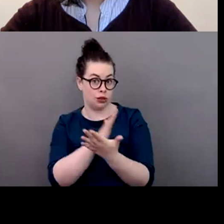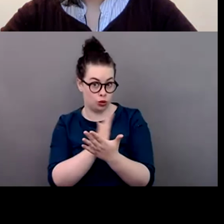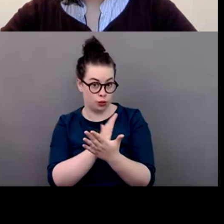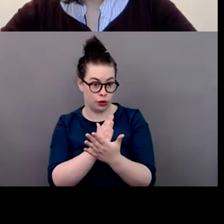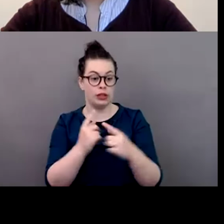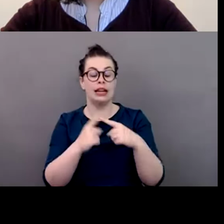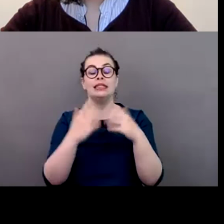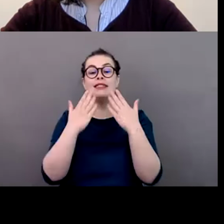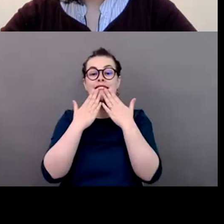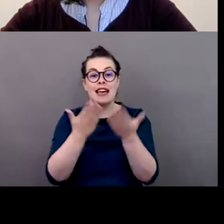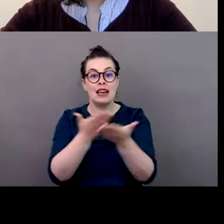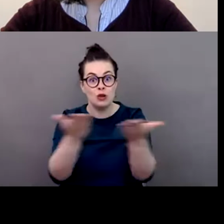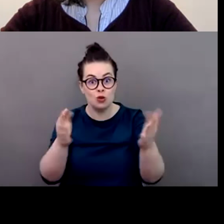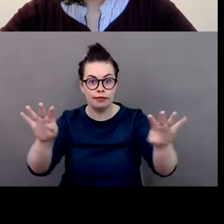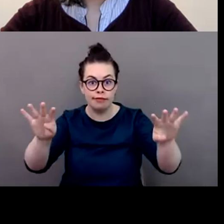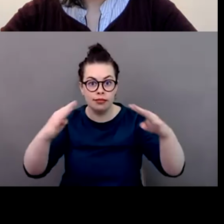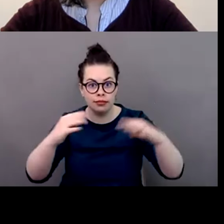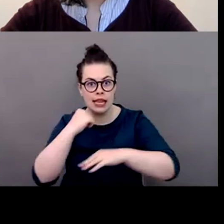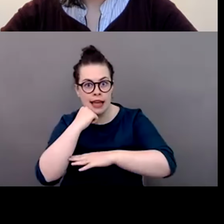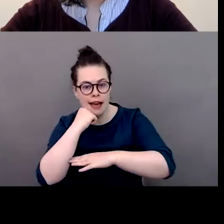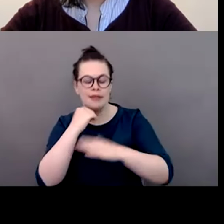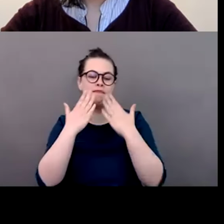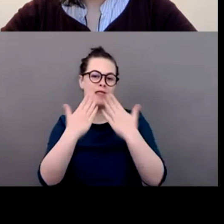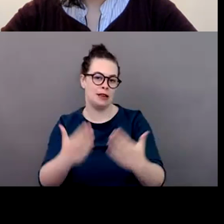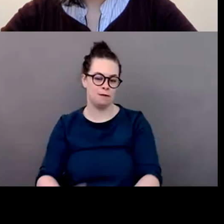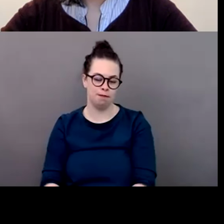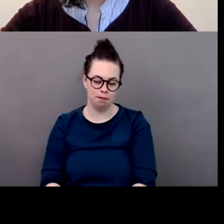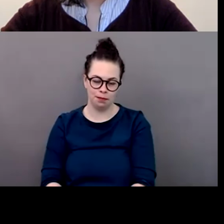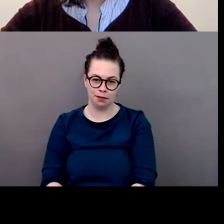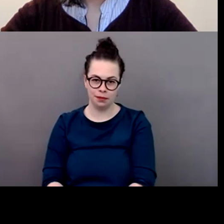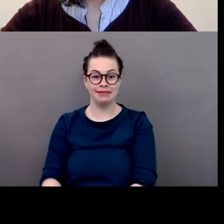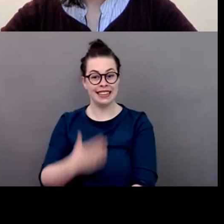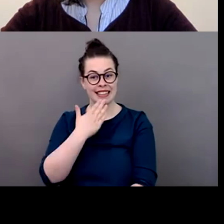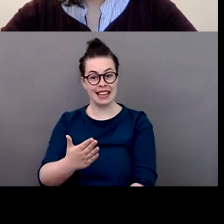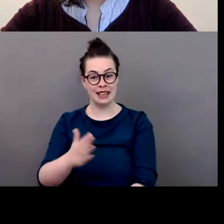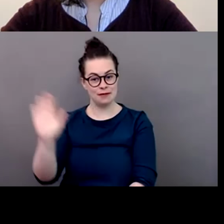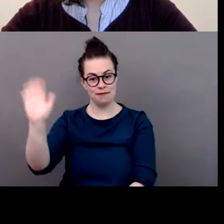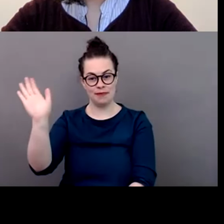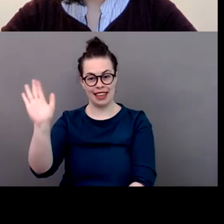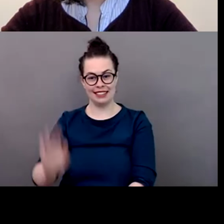again for coming and participating in the webinar today. And thank you, bye.